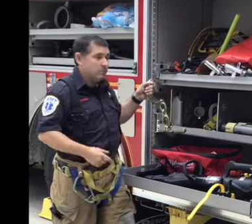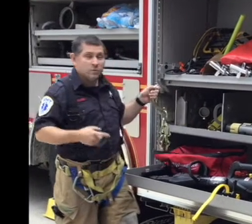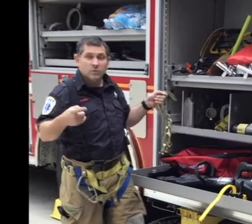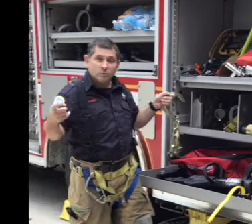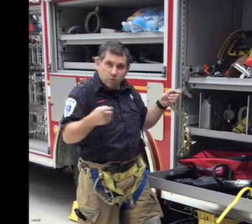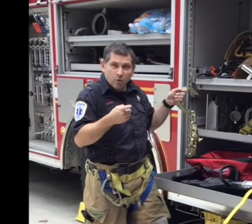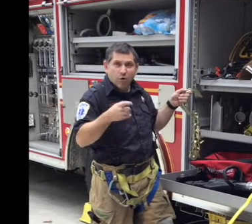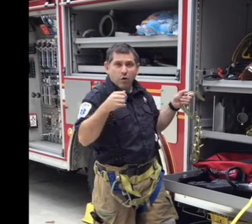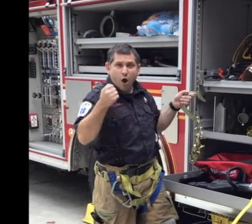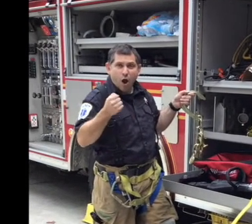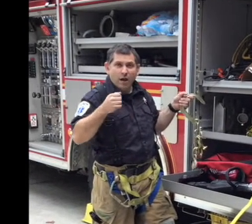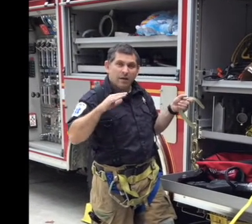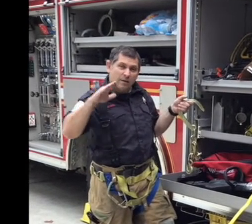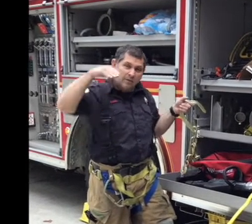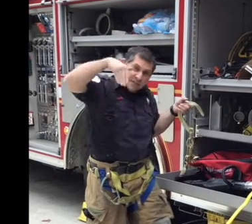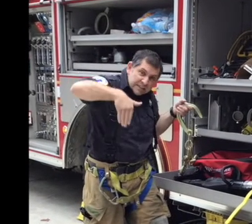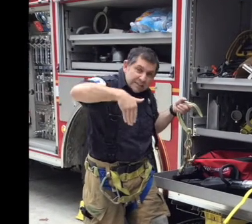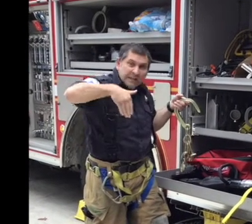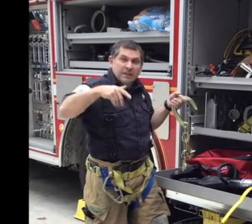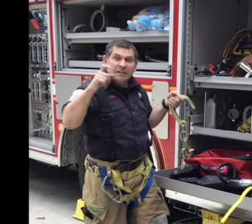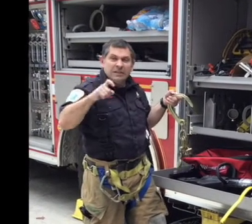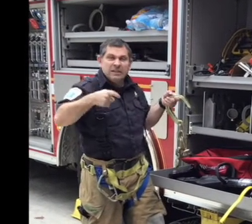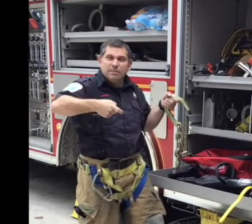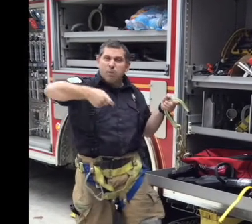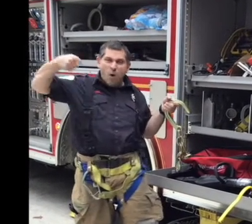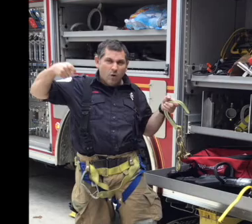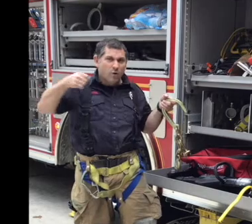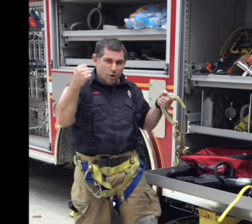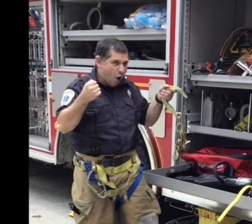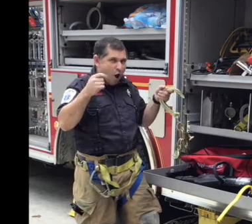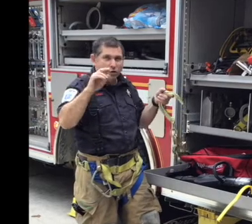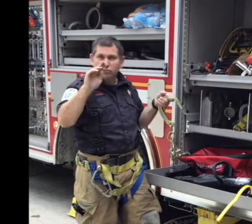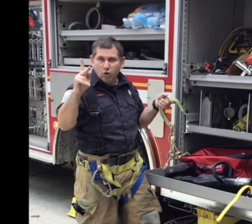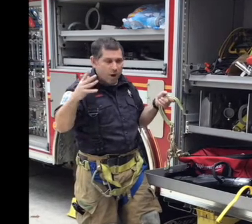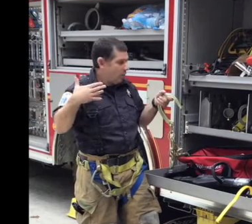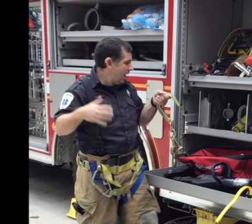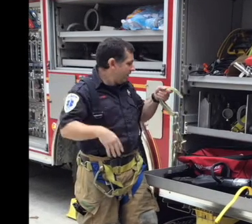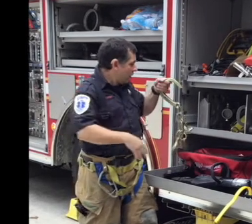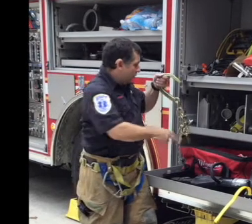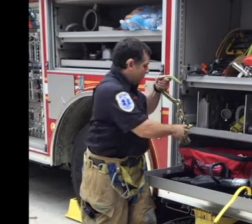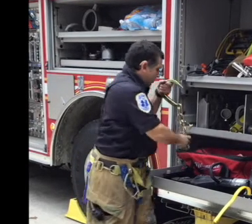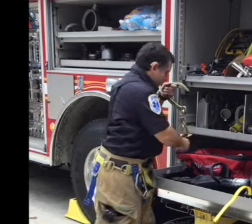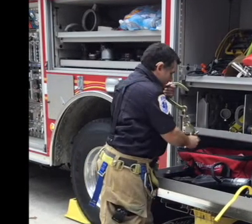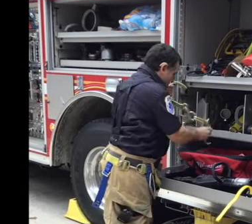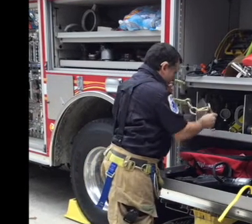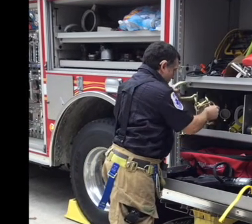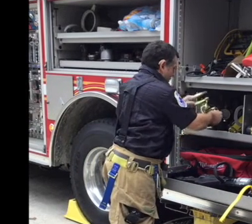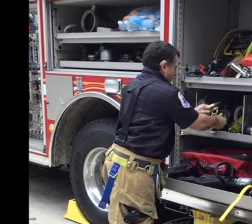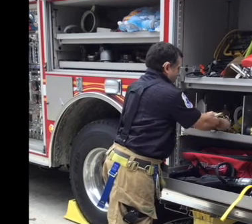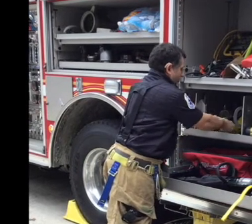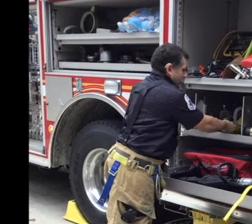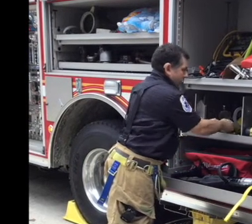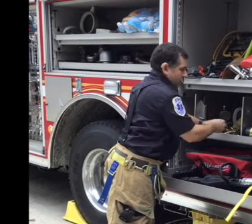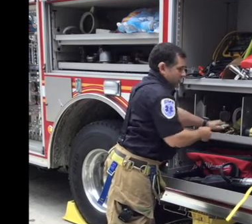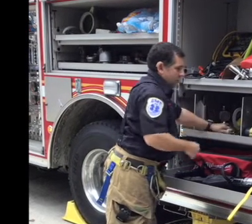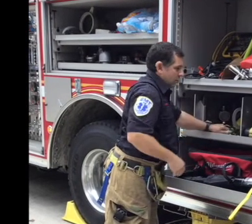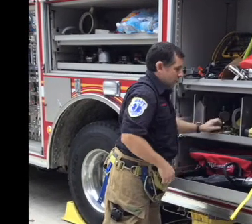extinguishers. This is a hook, so if a car is like down a hill or something, we would hook it and try to pull it back